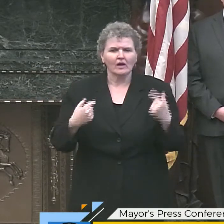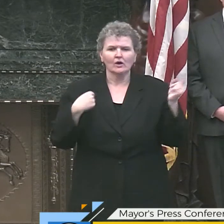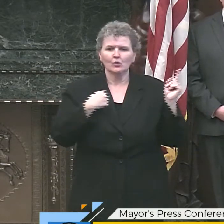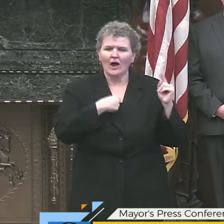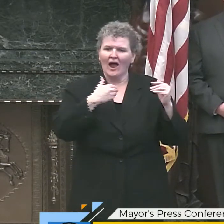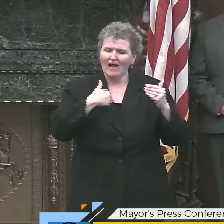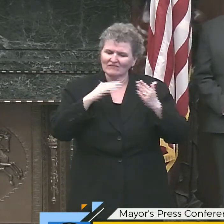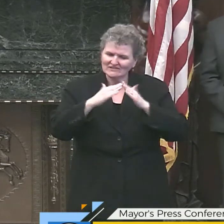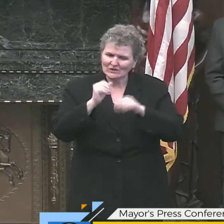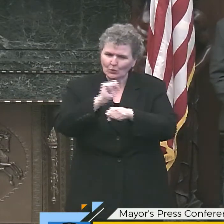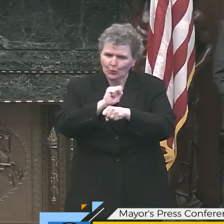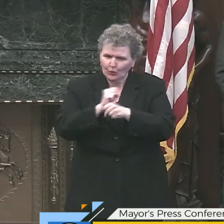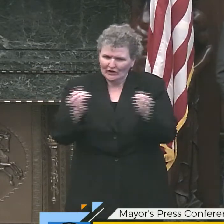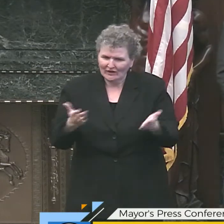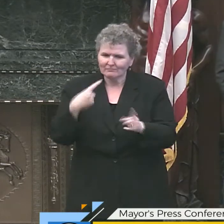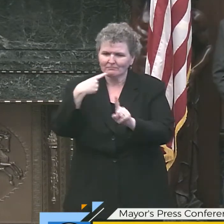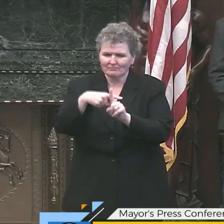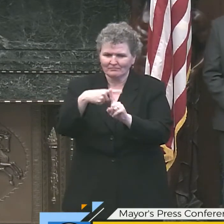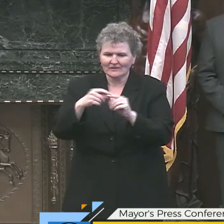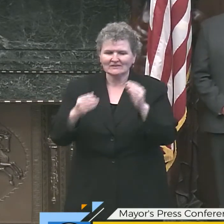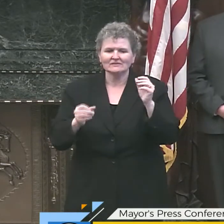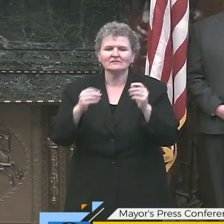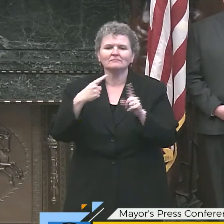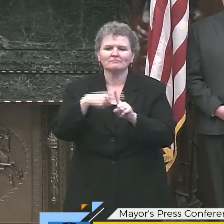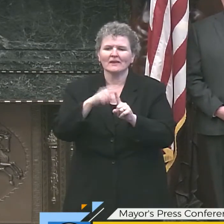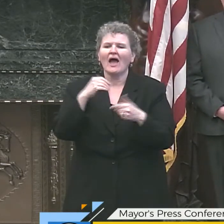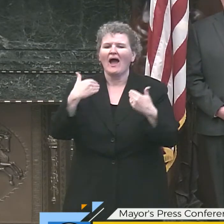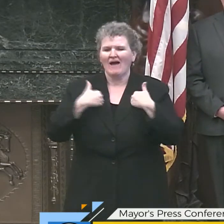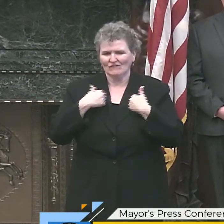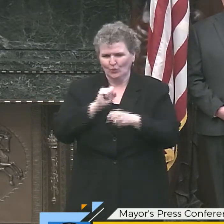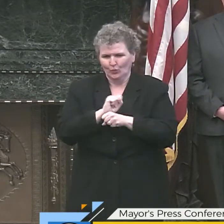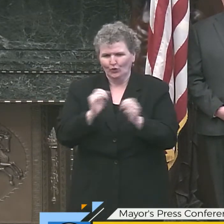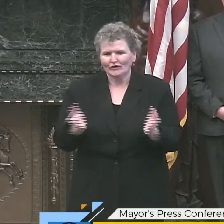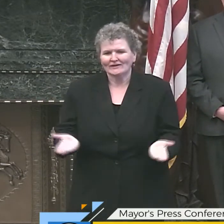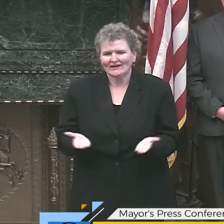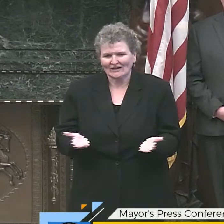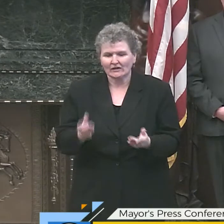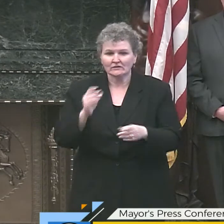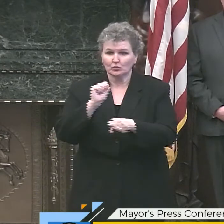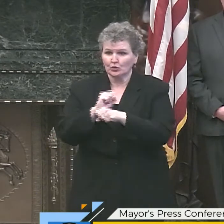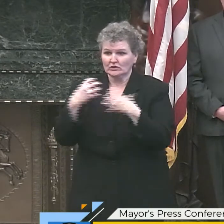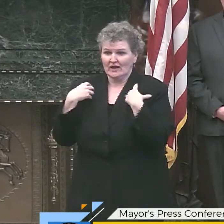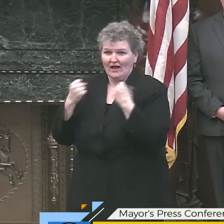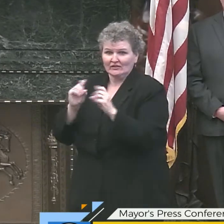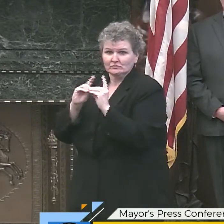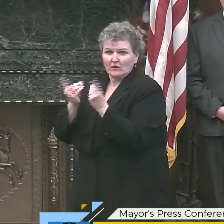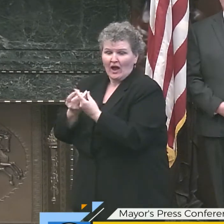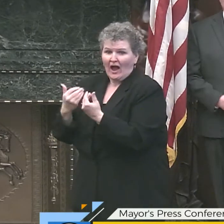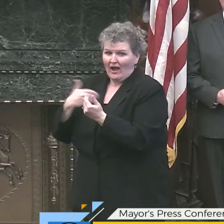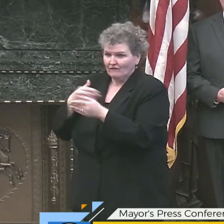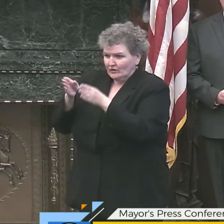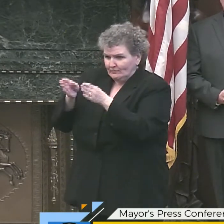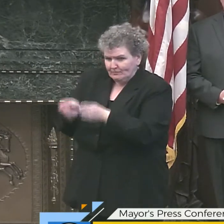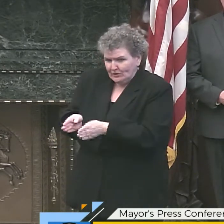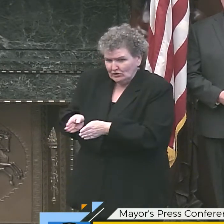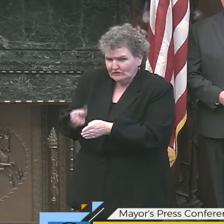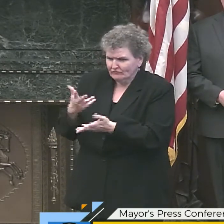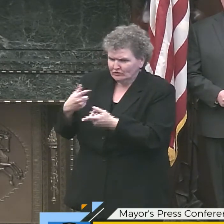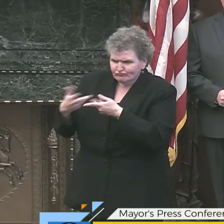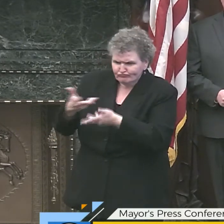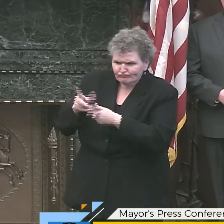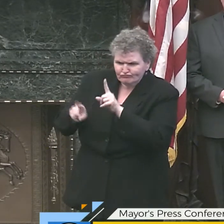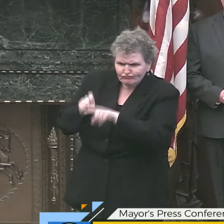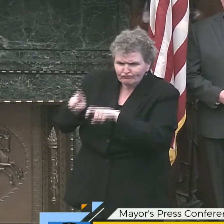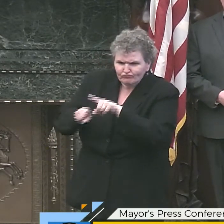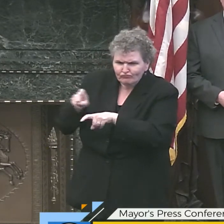who have tested positive, and if employees are tested positive, then the health department contacts the employee, interviews the employee about who else that